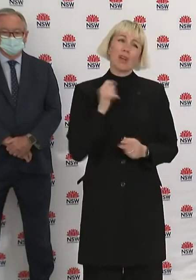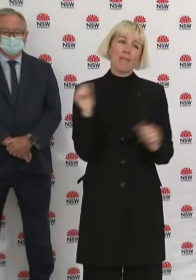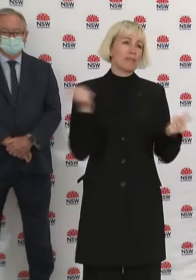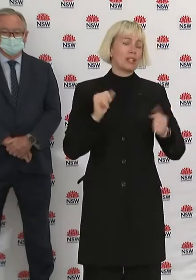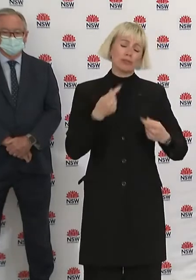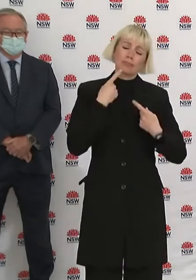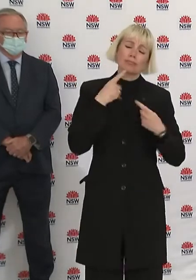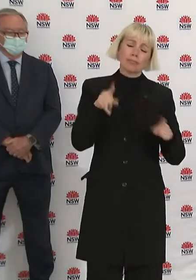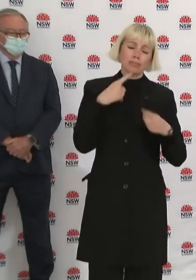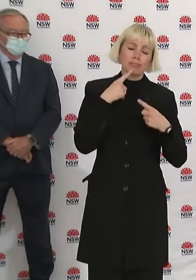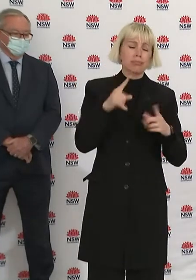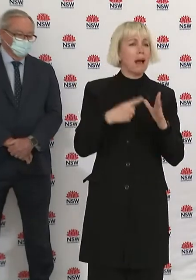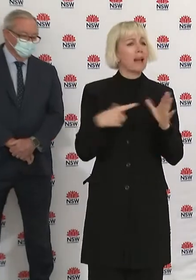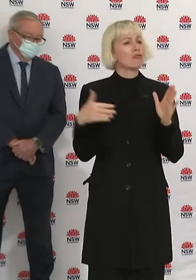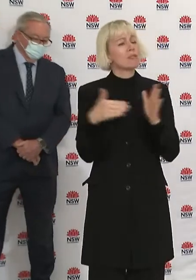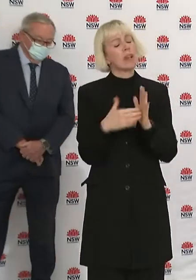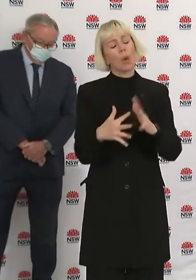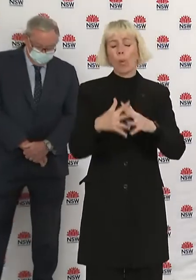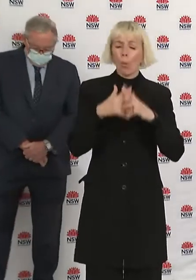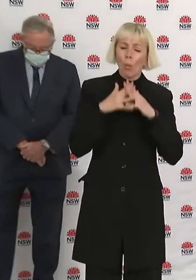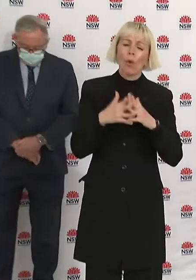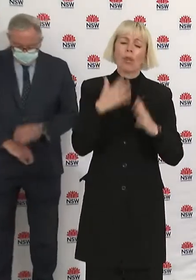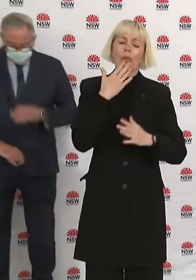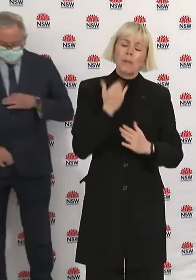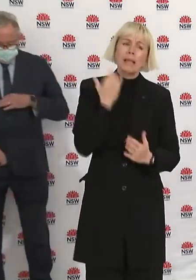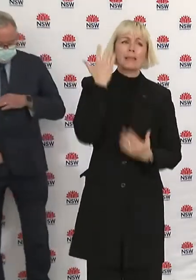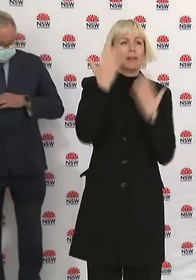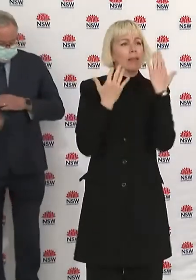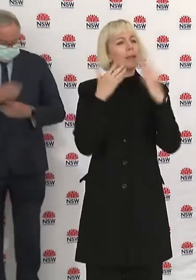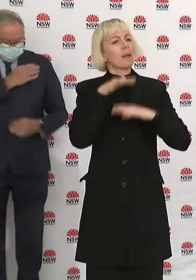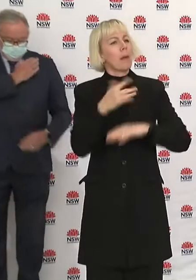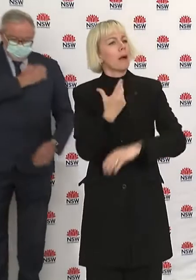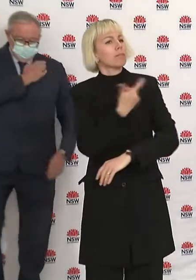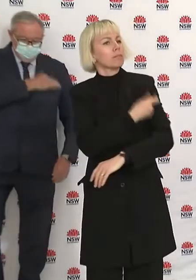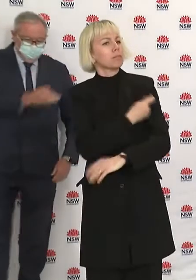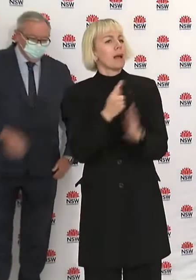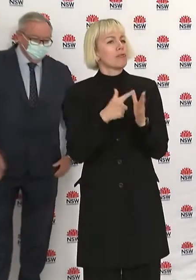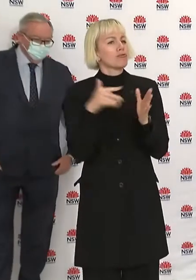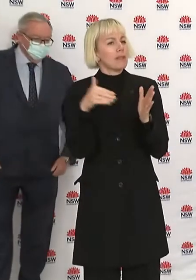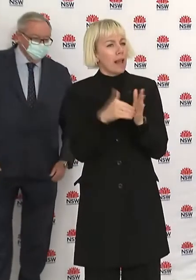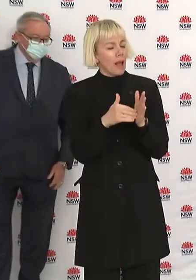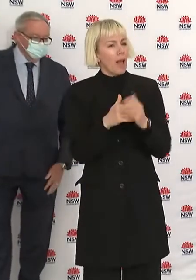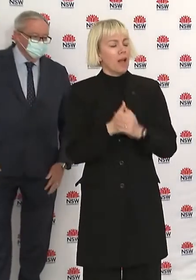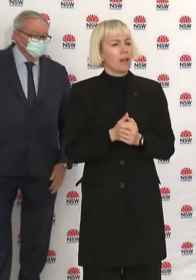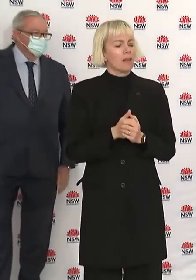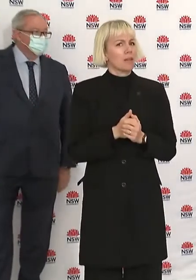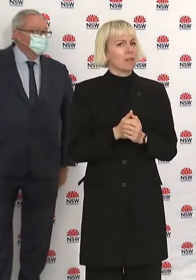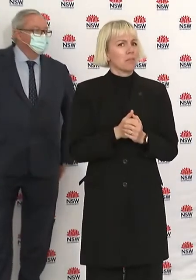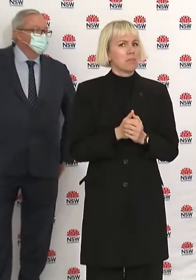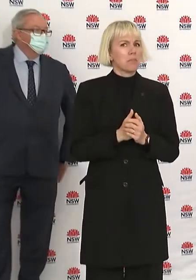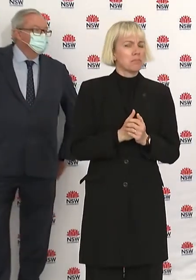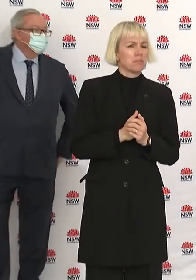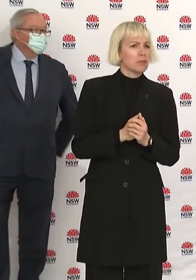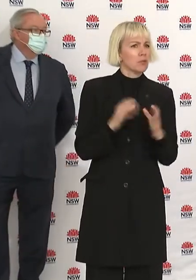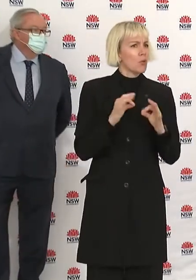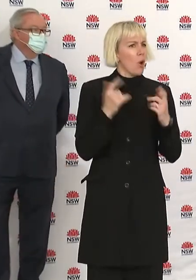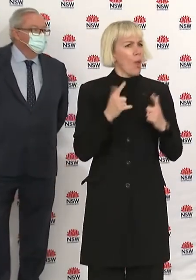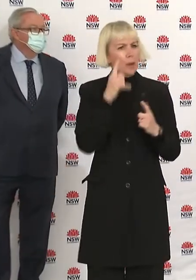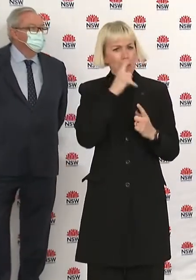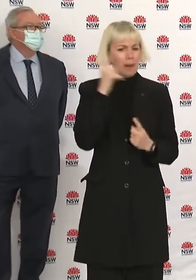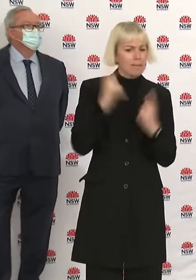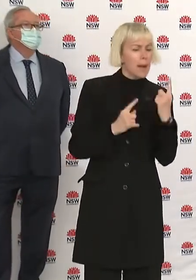many weeks and reinforcing the importance of vaccination. So those hubs, we will certainly look at whether we open them up more